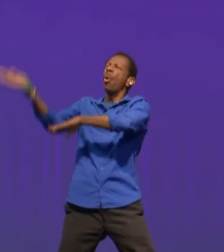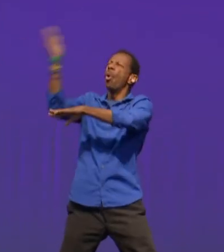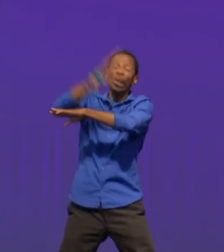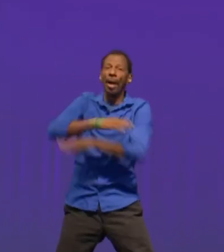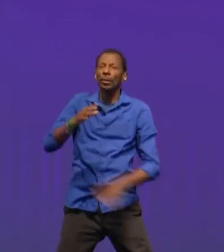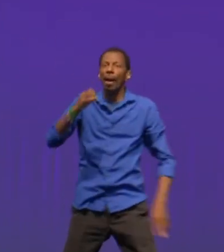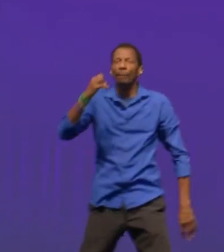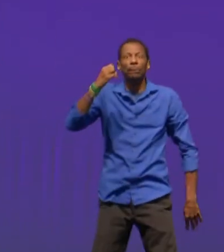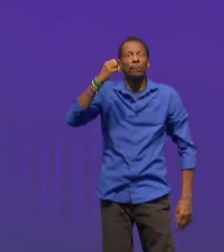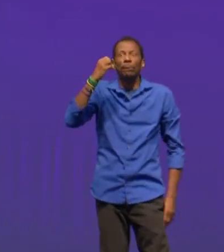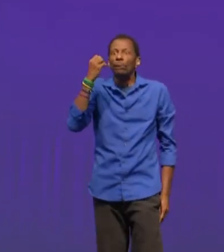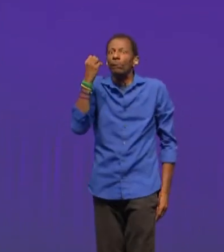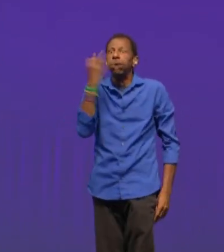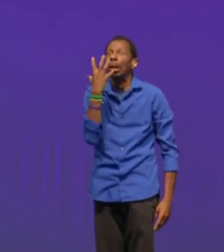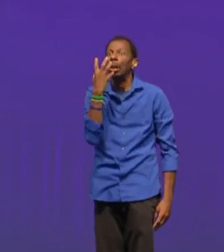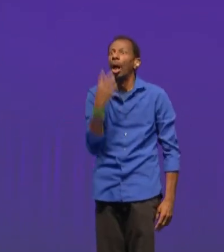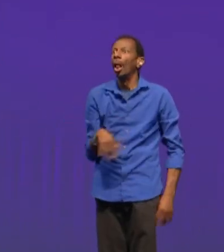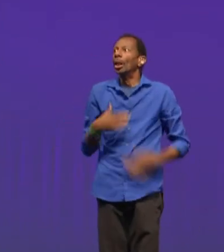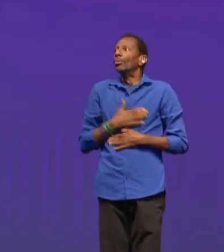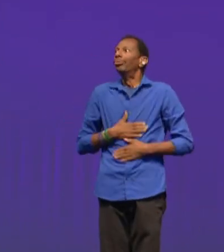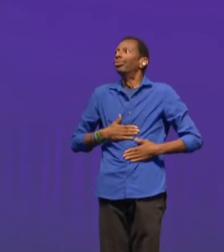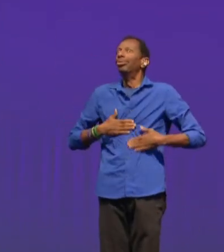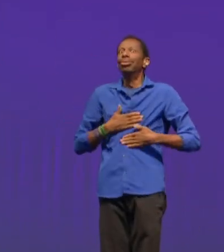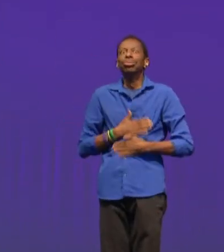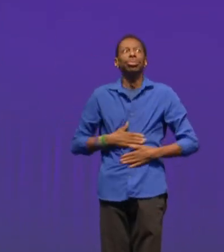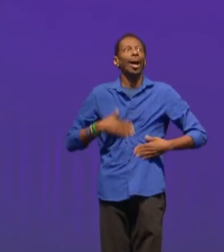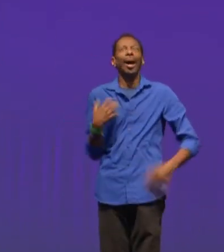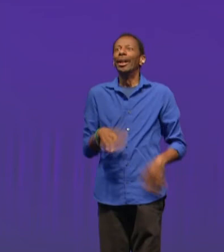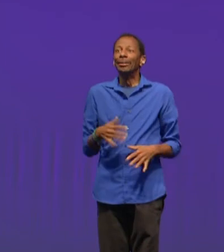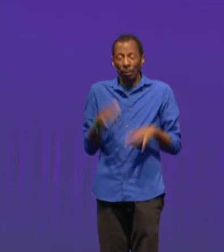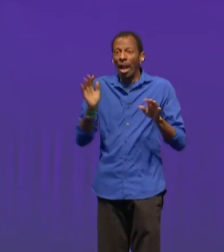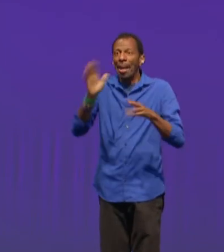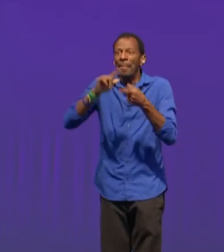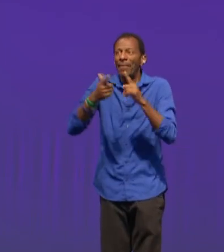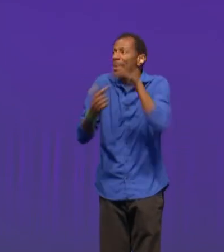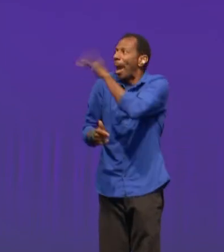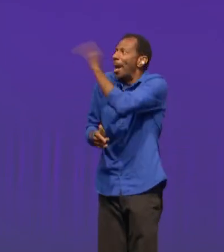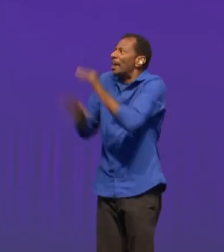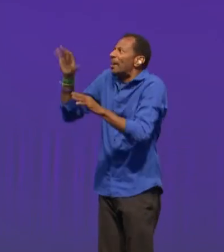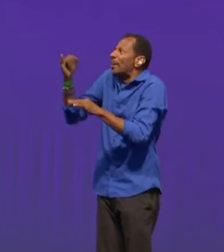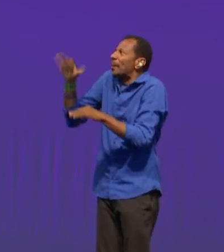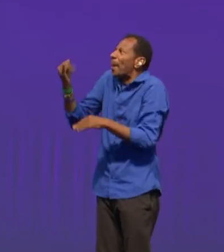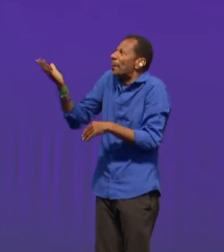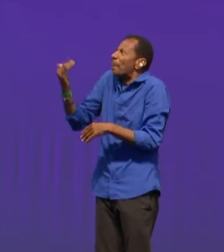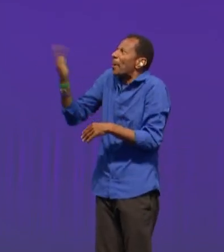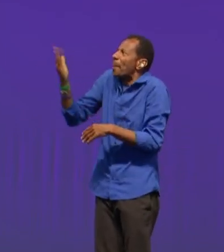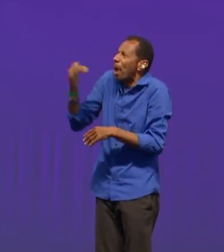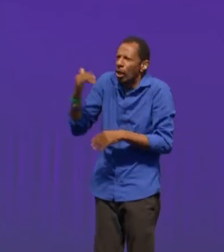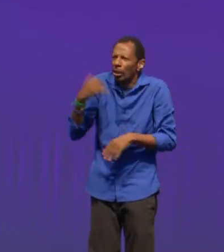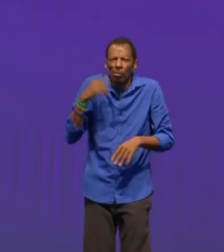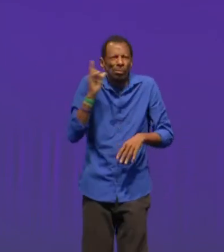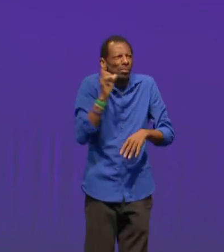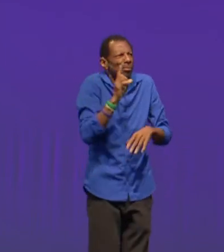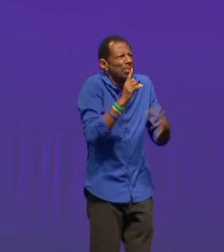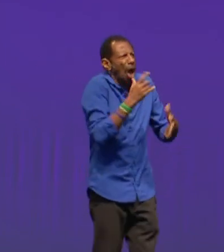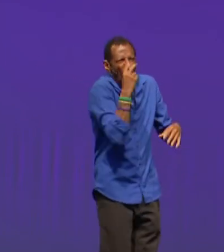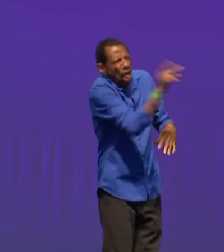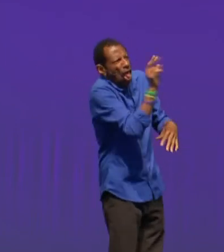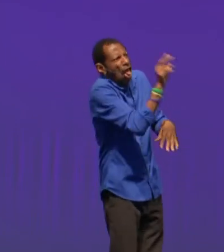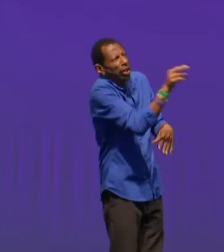You can see through the mist rainbows every day. It was beautiful, one of the most stunning sights I've ever seen. Some friends of